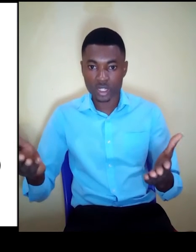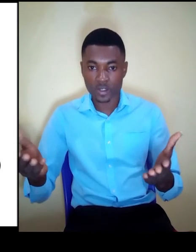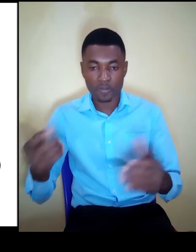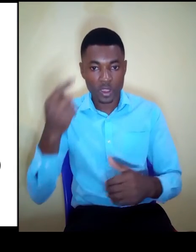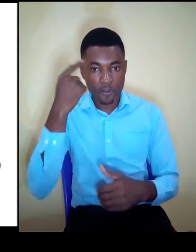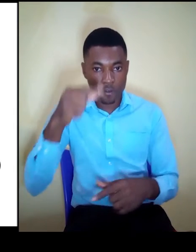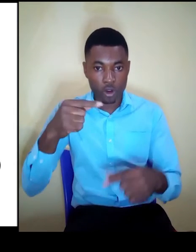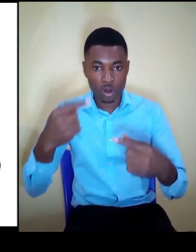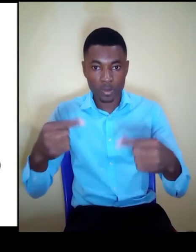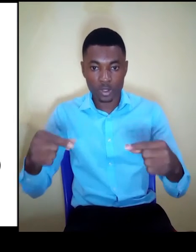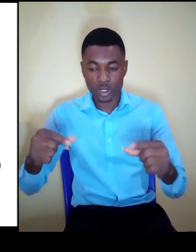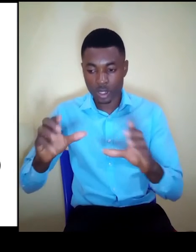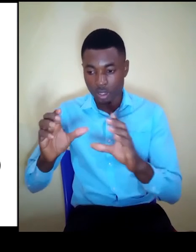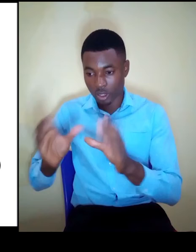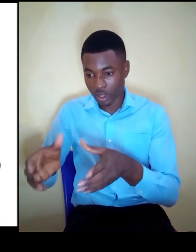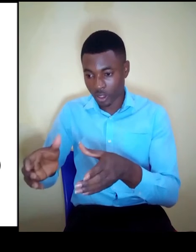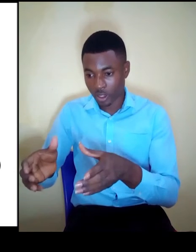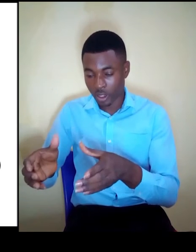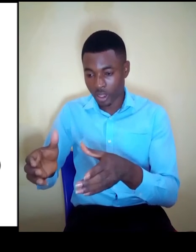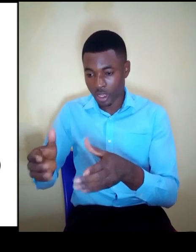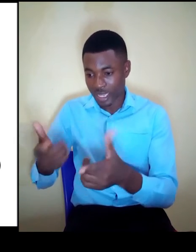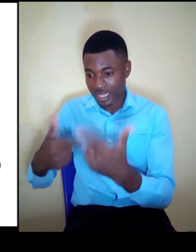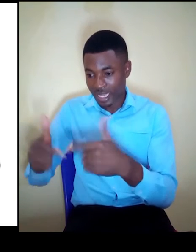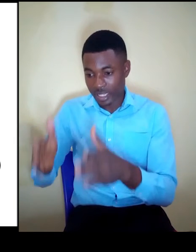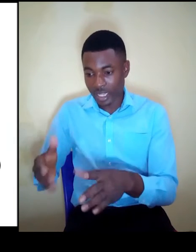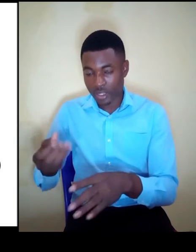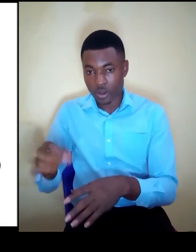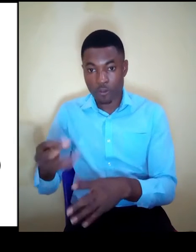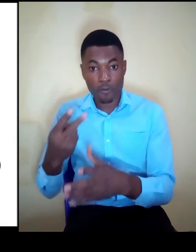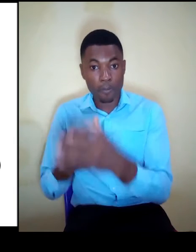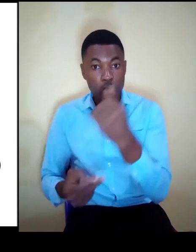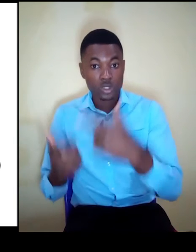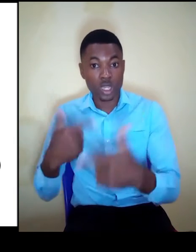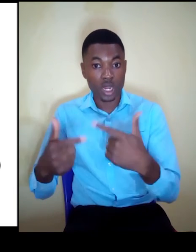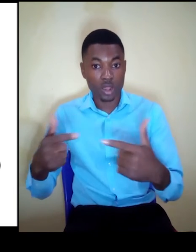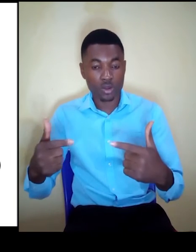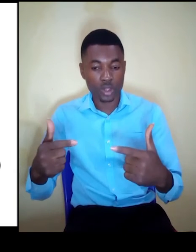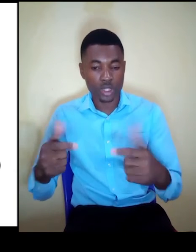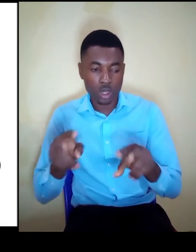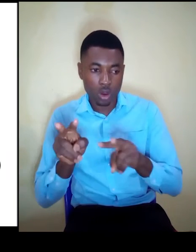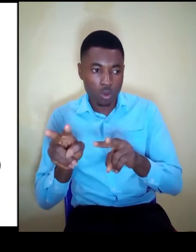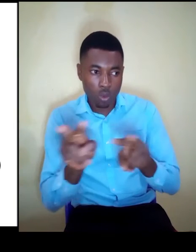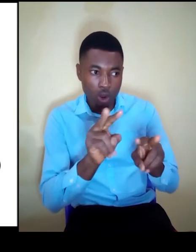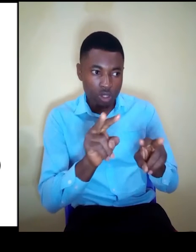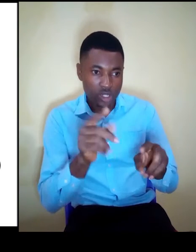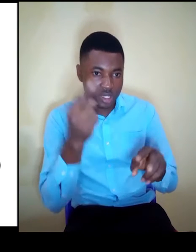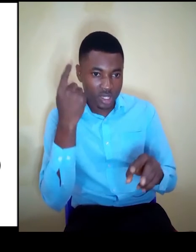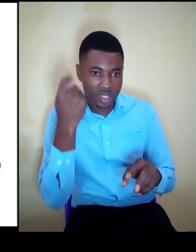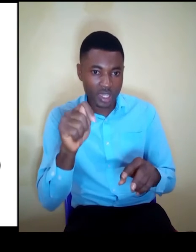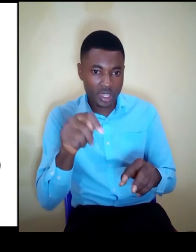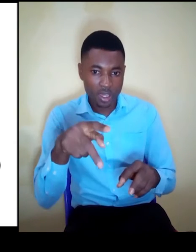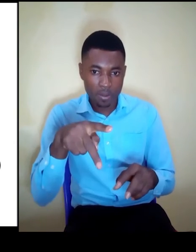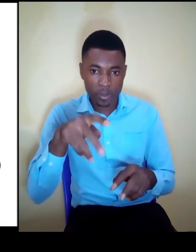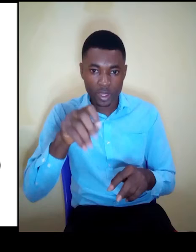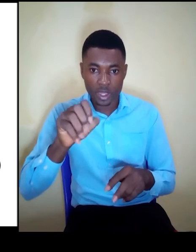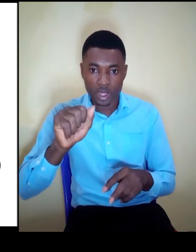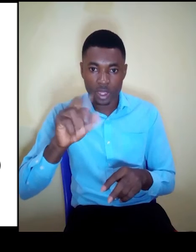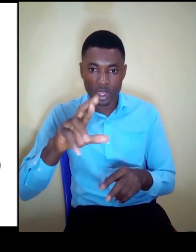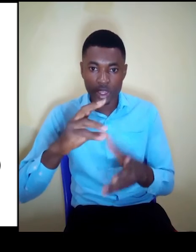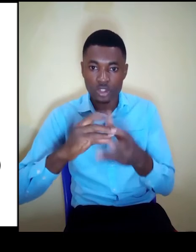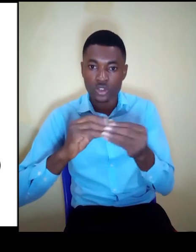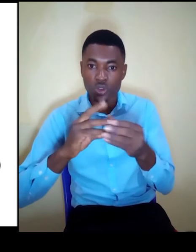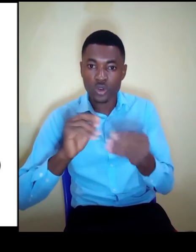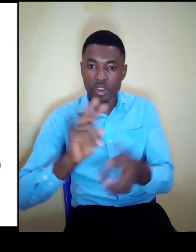grammatical category, signers of both sign languages watched the pair story video. The pair story video is a popular video used